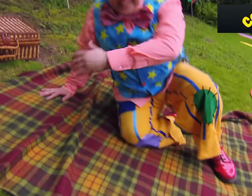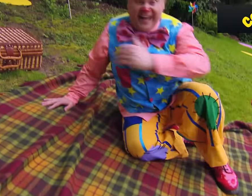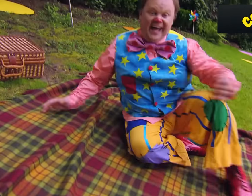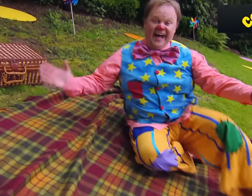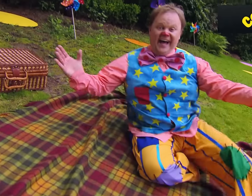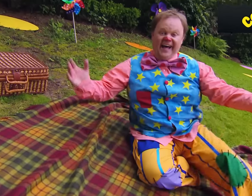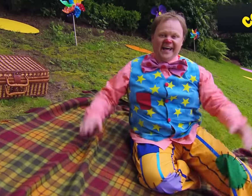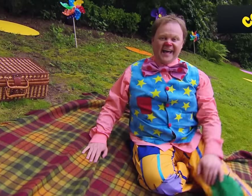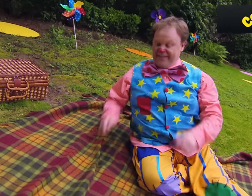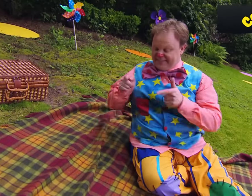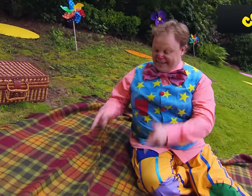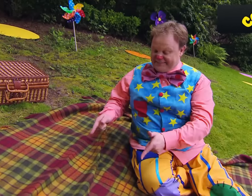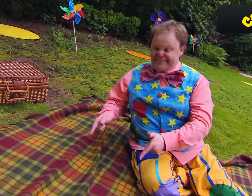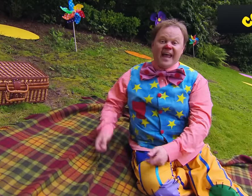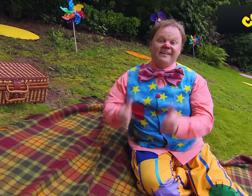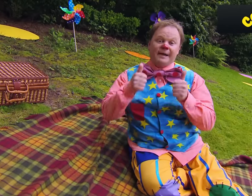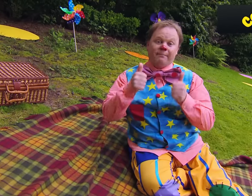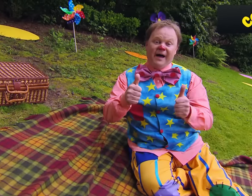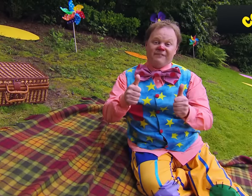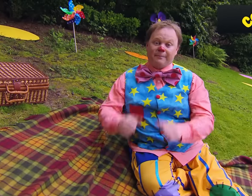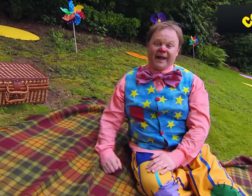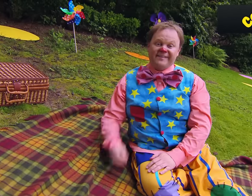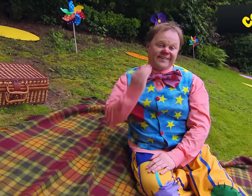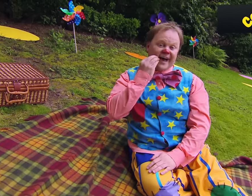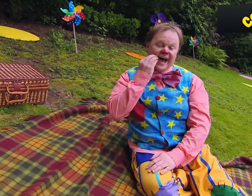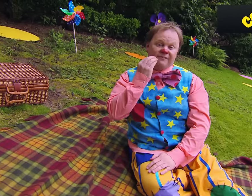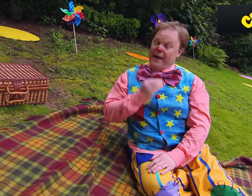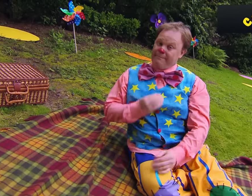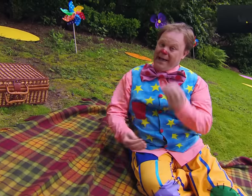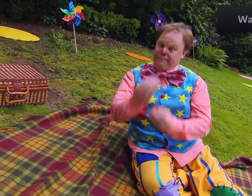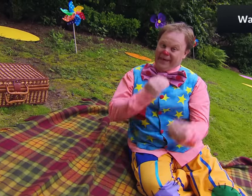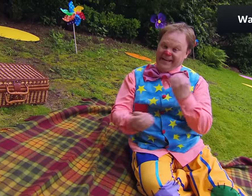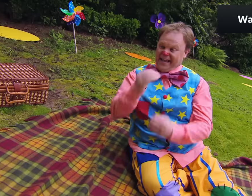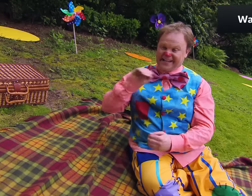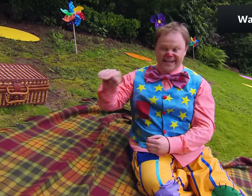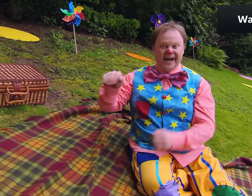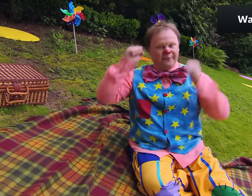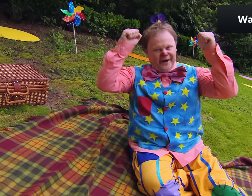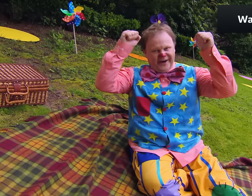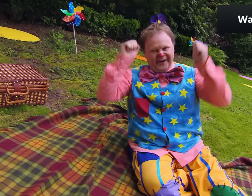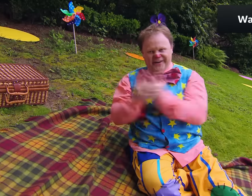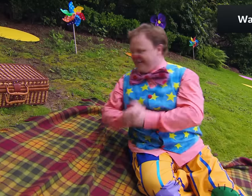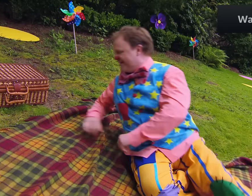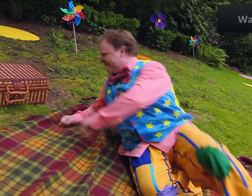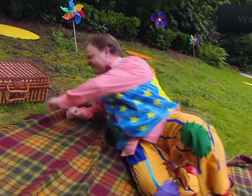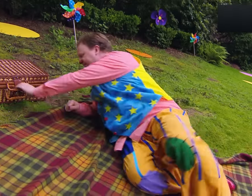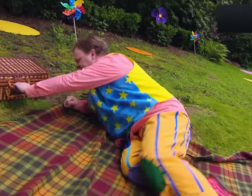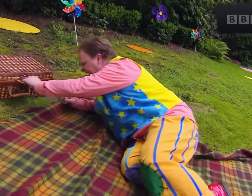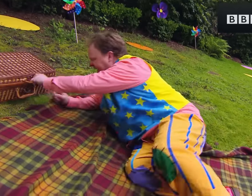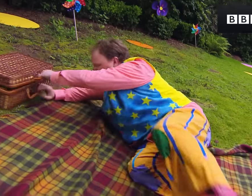Ta-da! This is the perfect place to have my picnic. Woohoo! Are you sure,